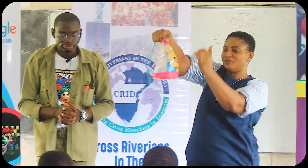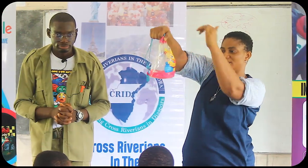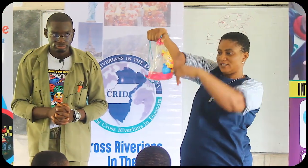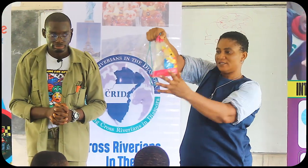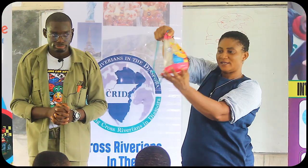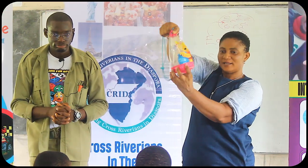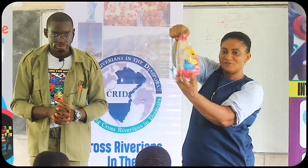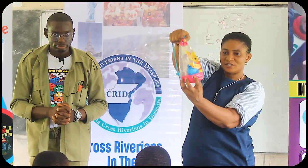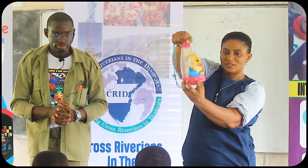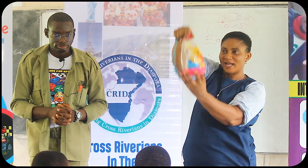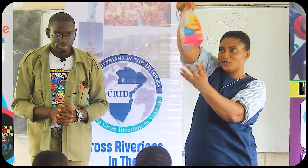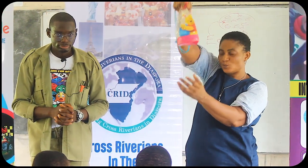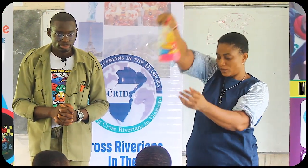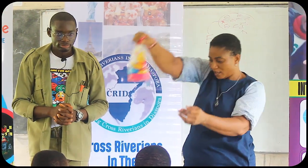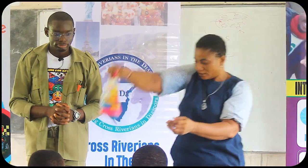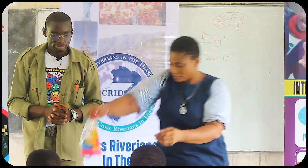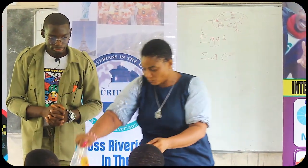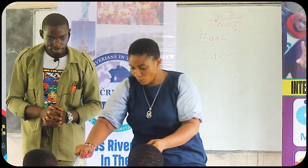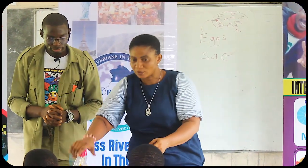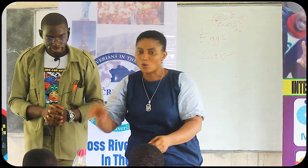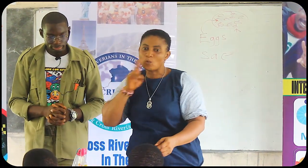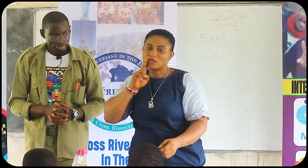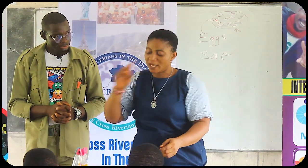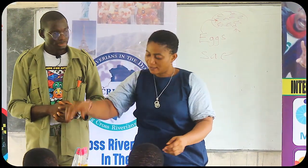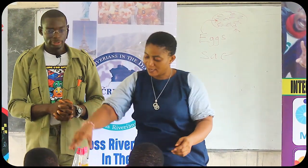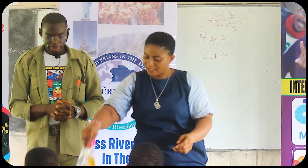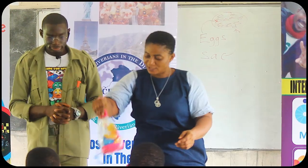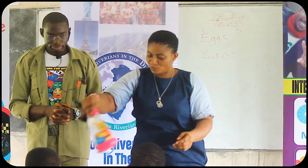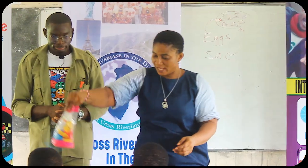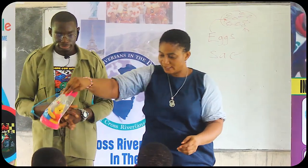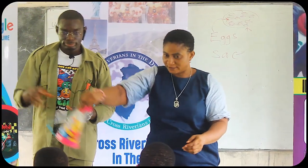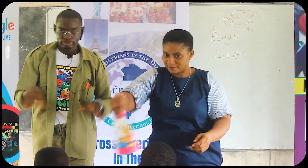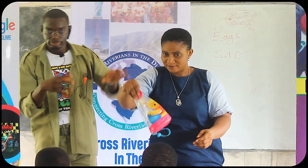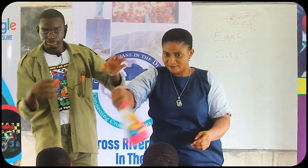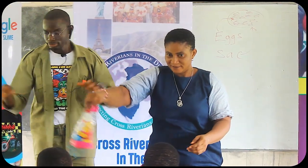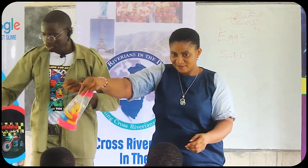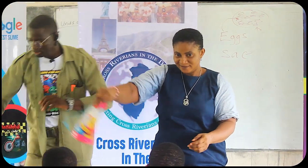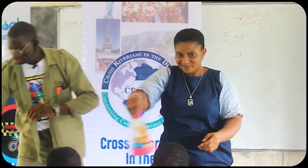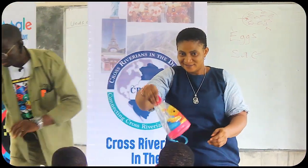All of it is inside. Have you seen it? And this one now is in water. Yeah. Then it's doing like this.